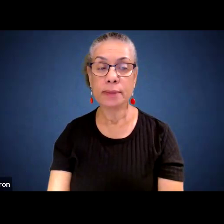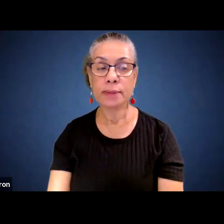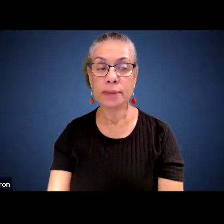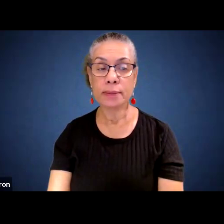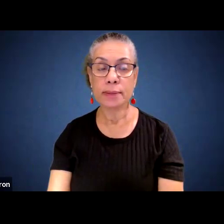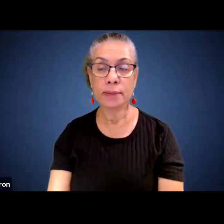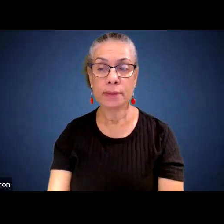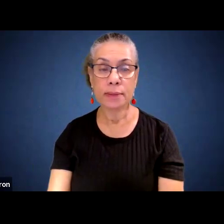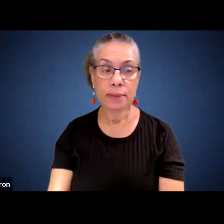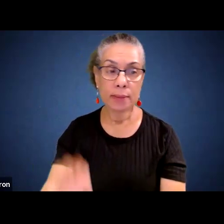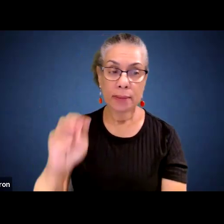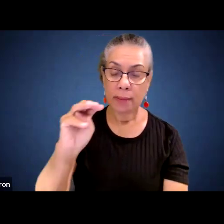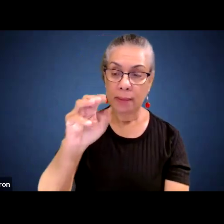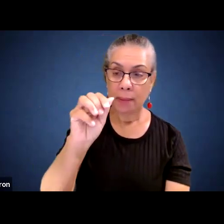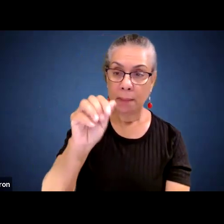Maite Peña.